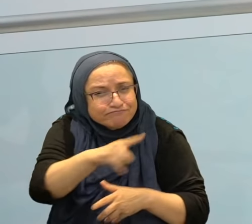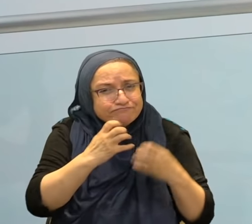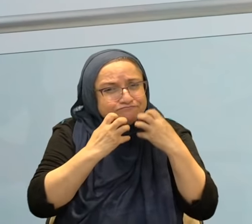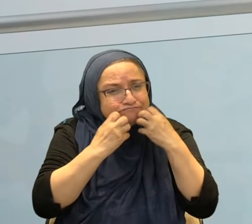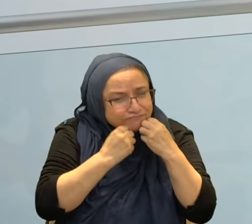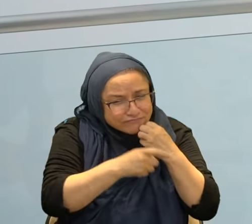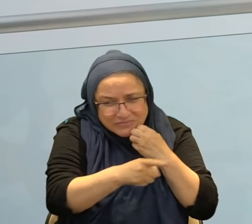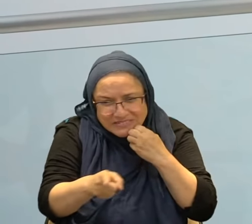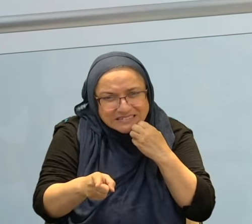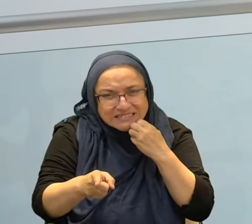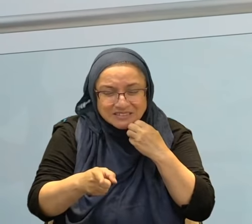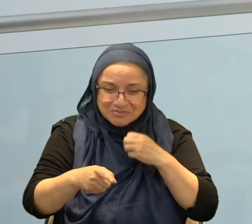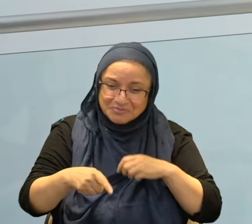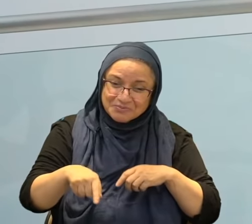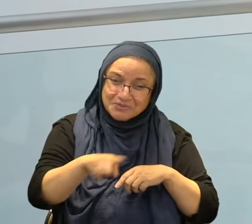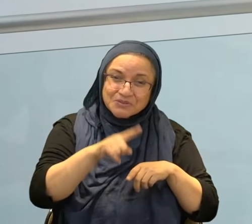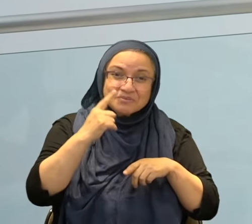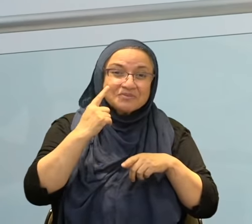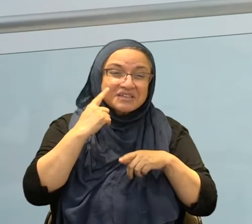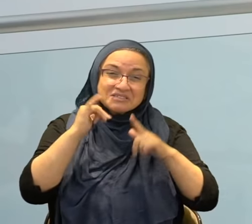he used to say,